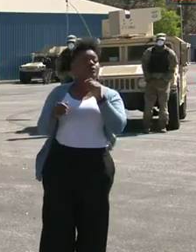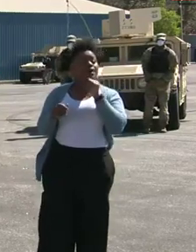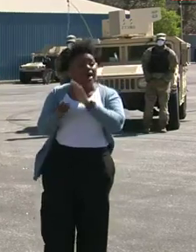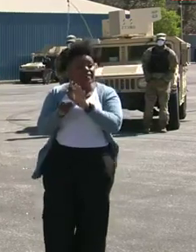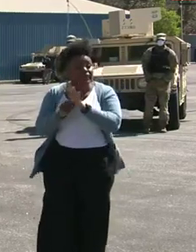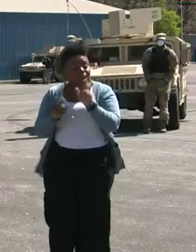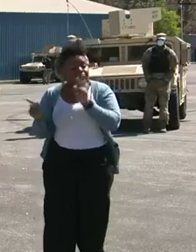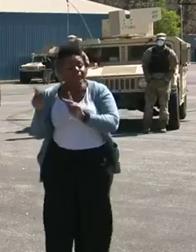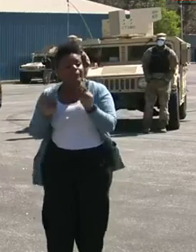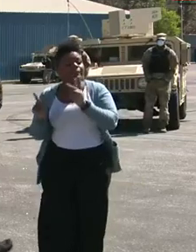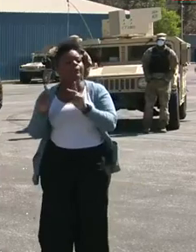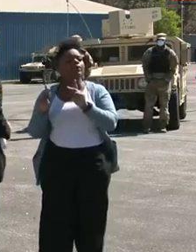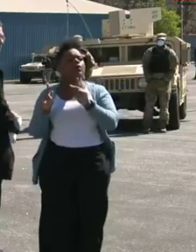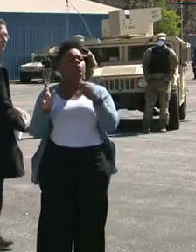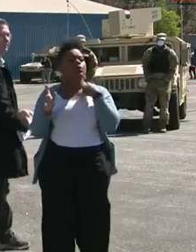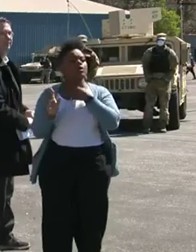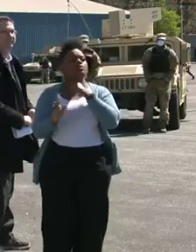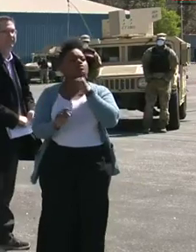that right now.